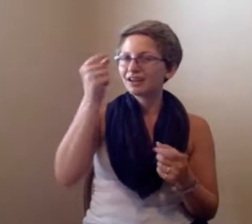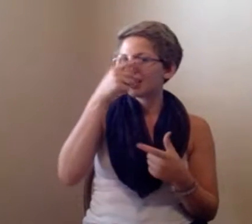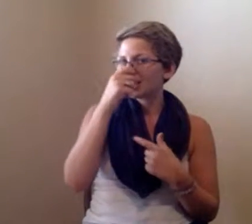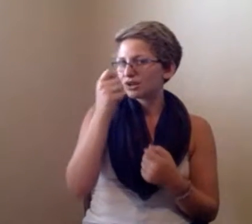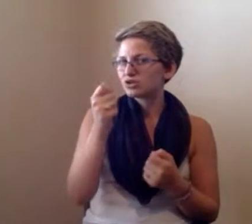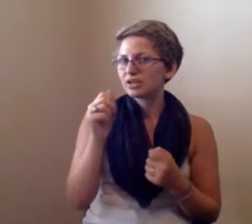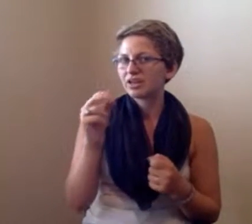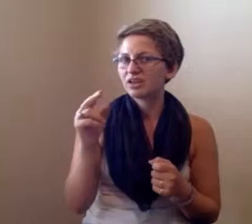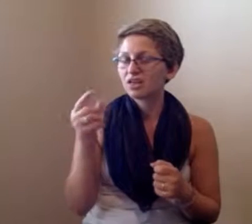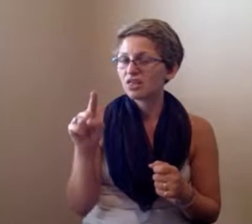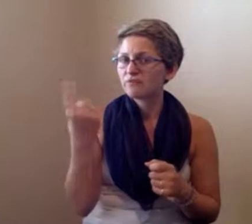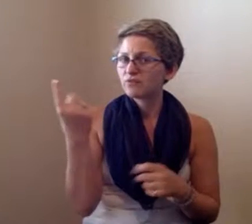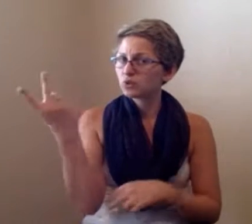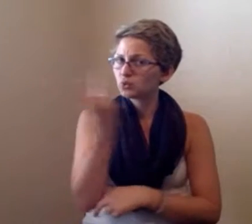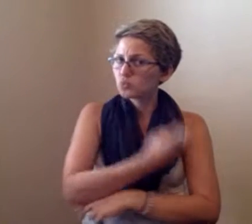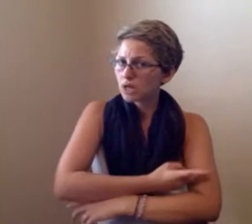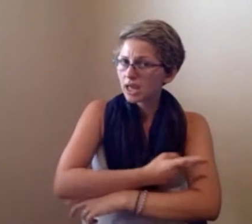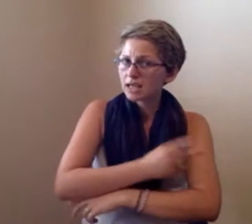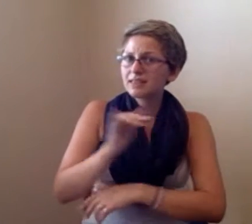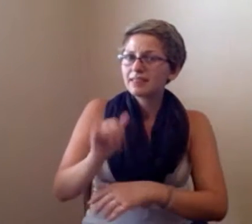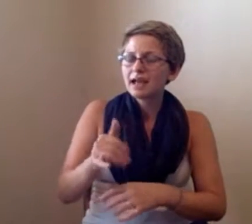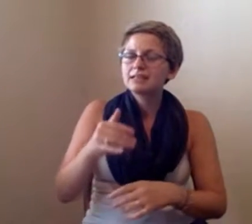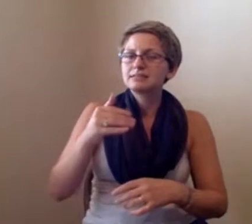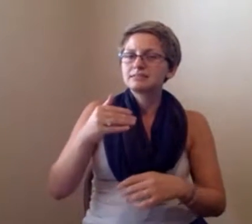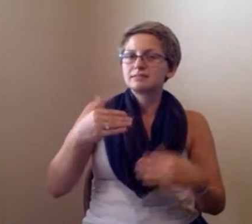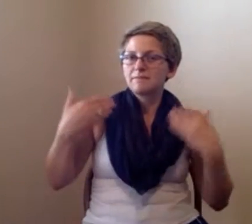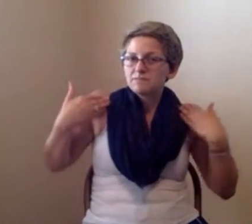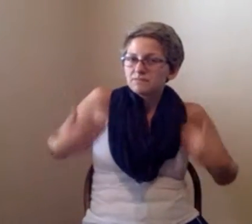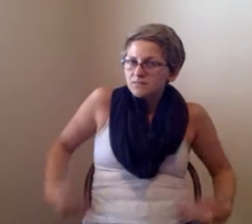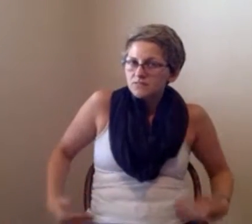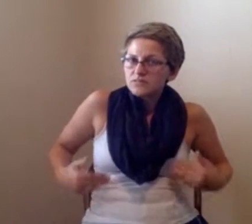addiction. After the first 2 days, most of it is